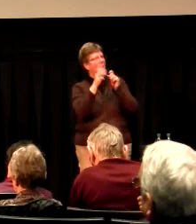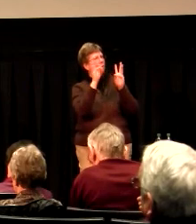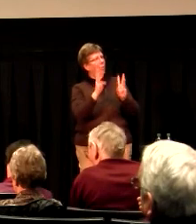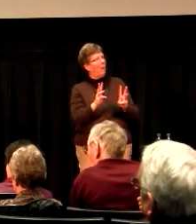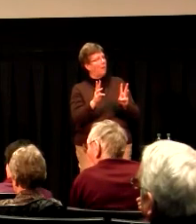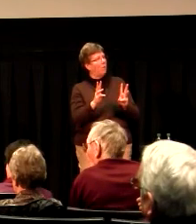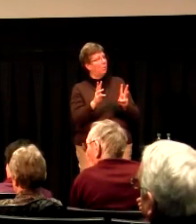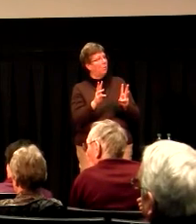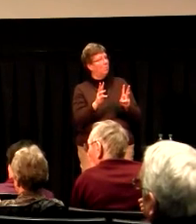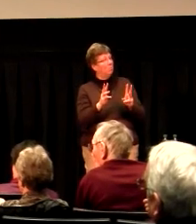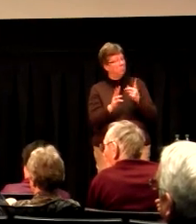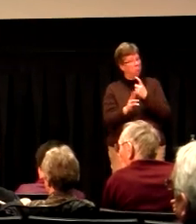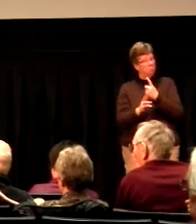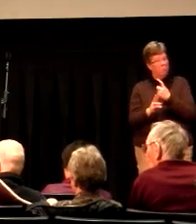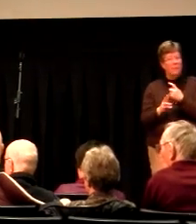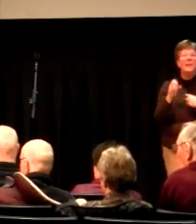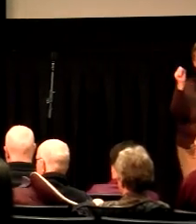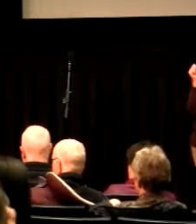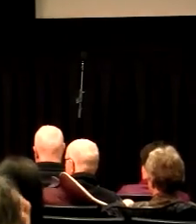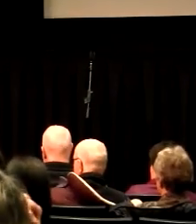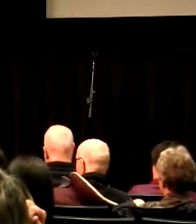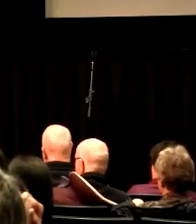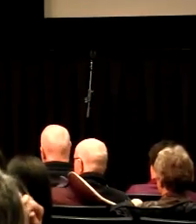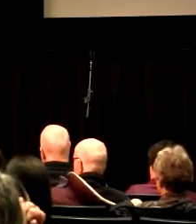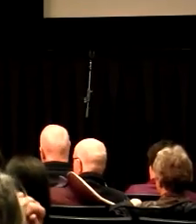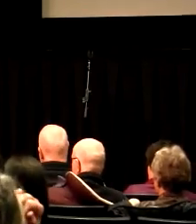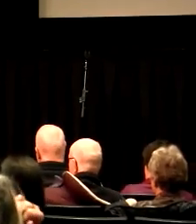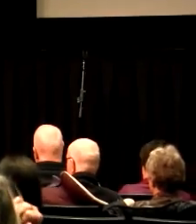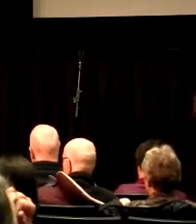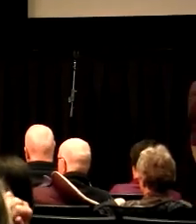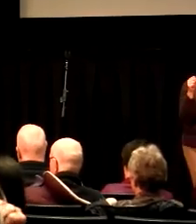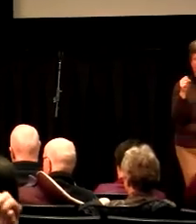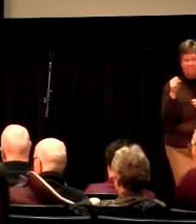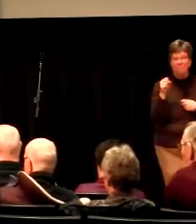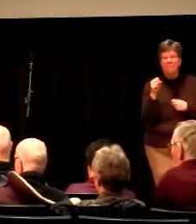yeah. Yes,